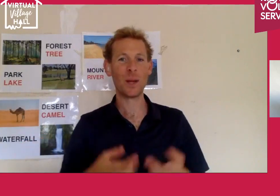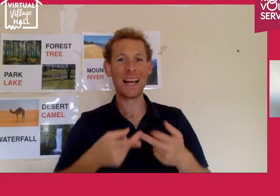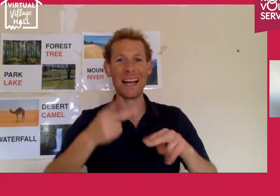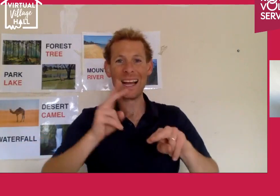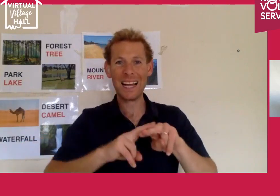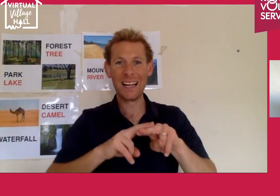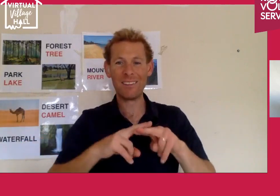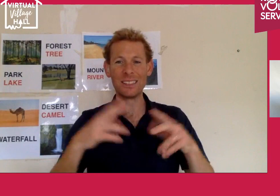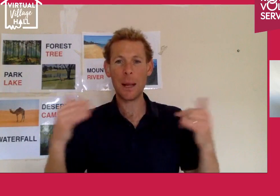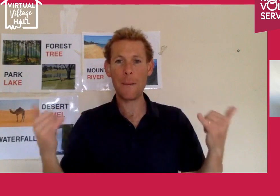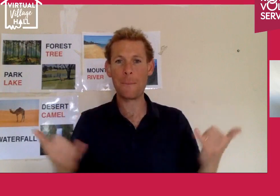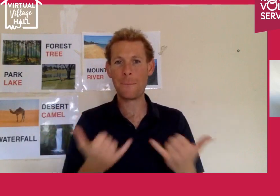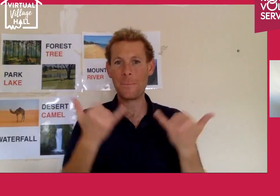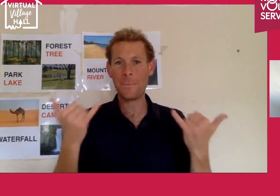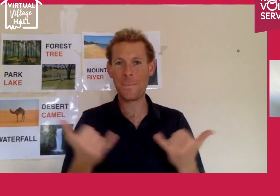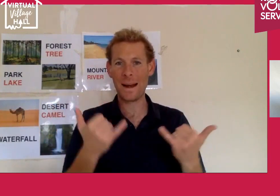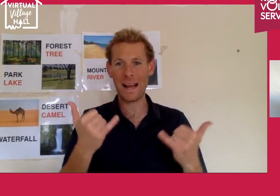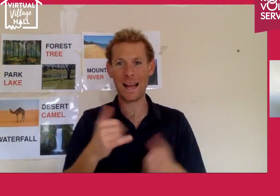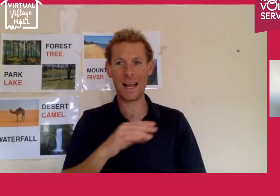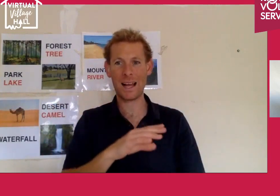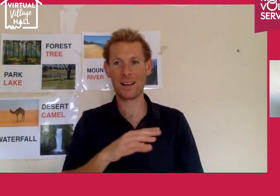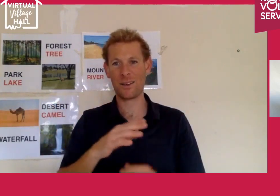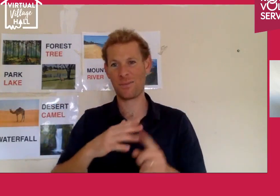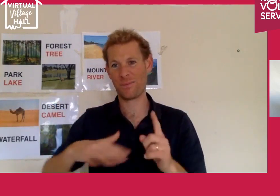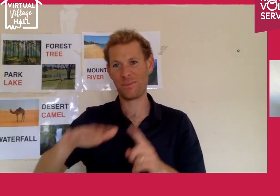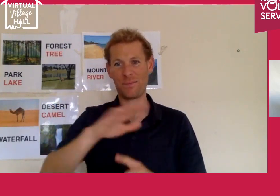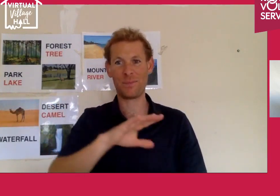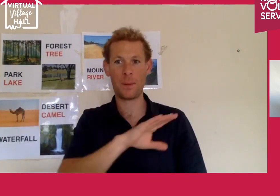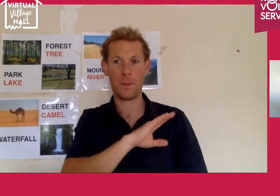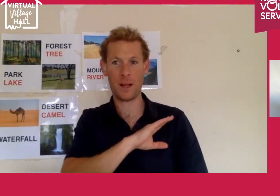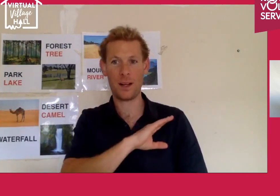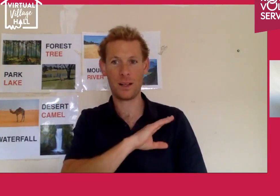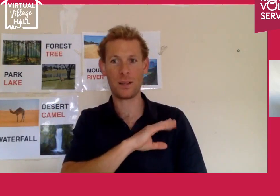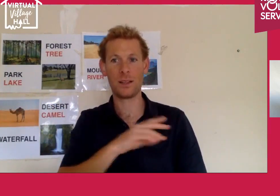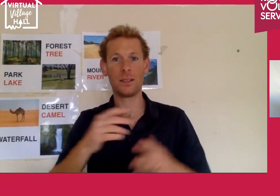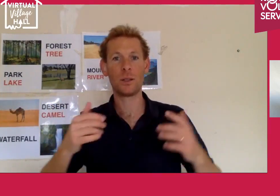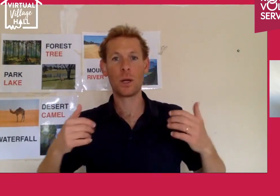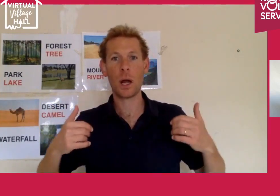have children who love going to the park, and if it's a play park,